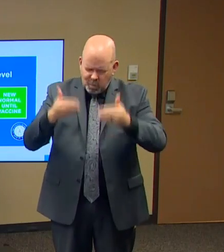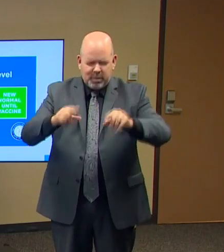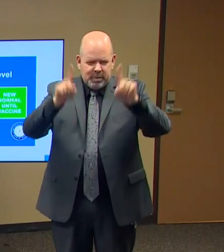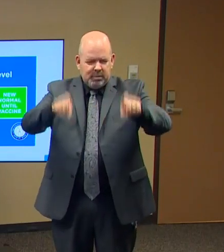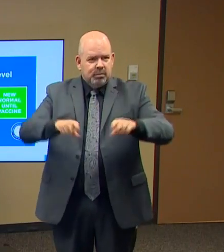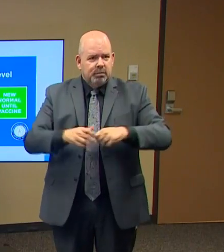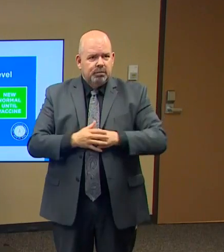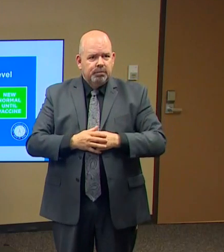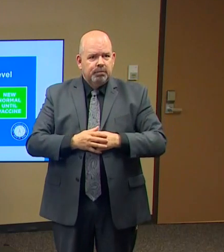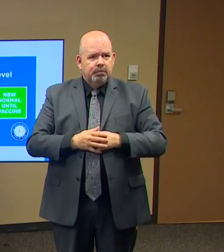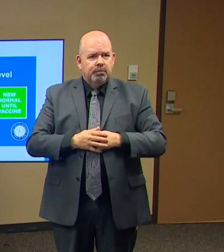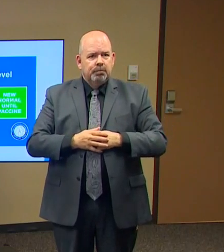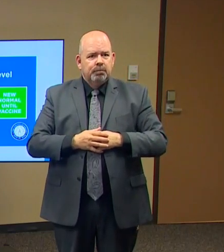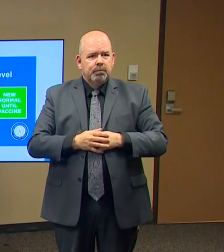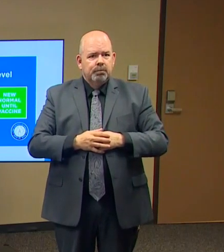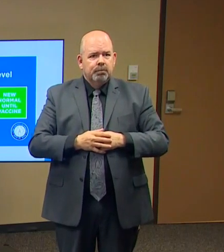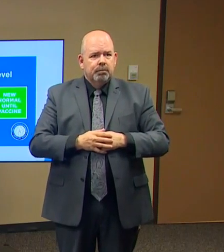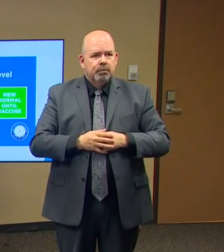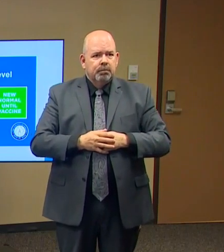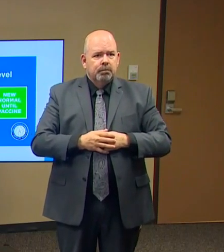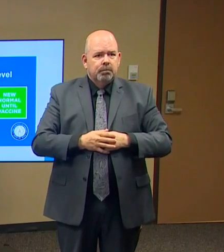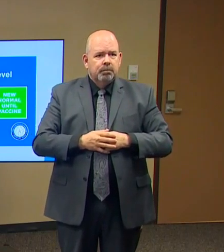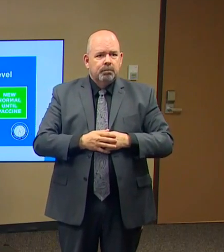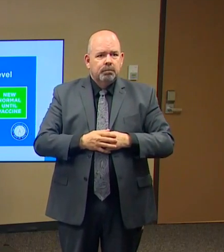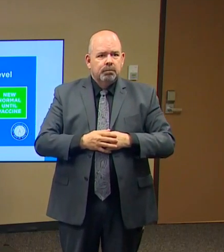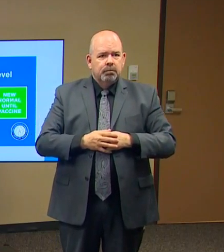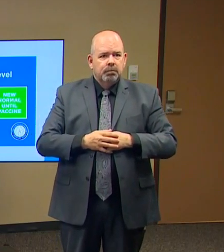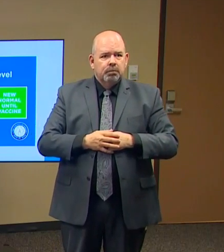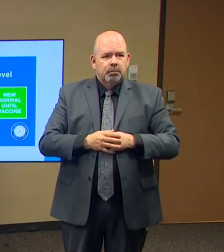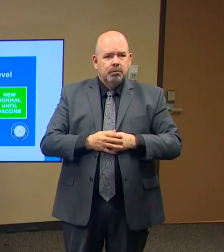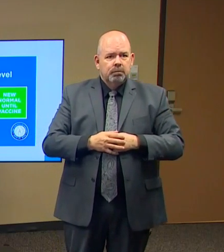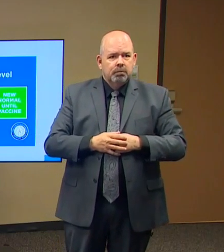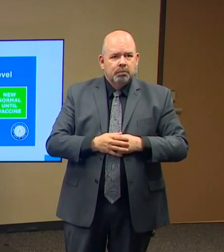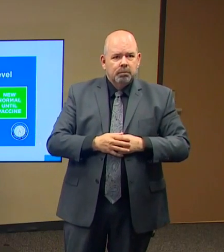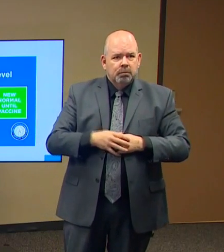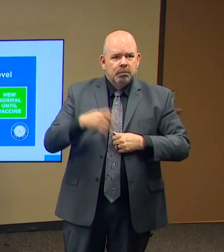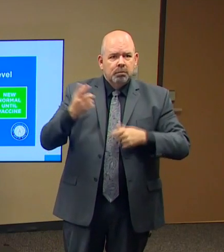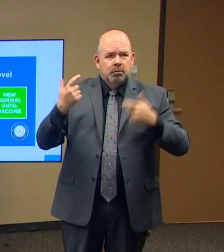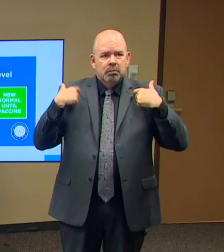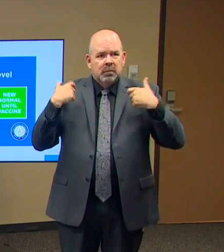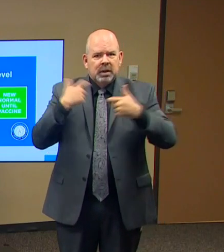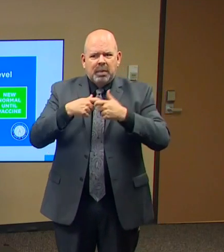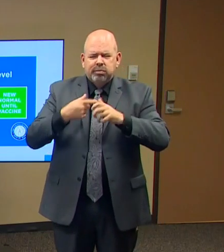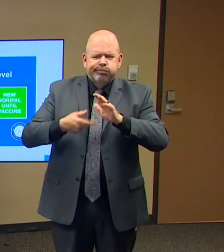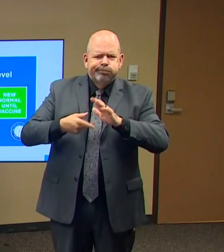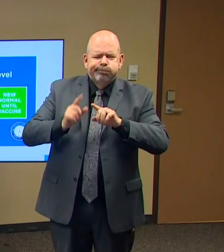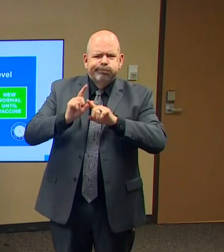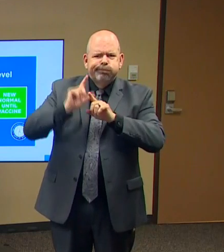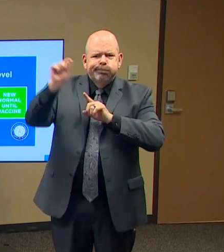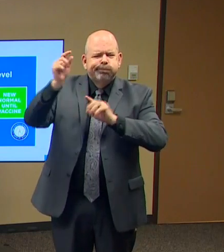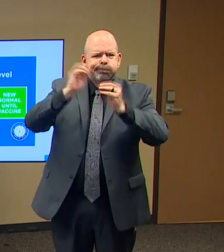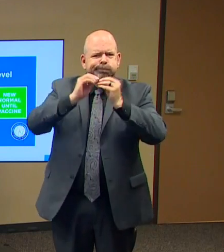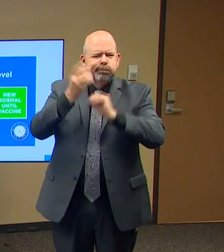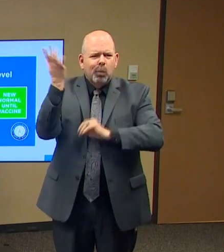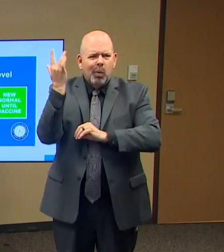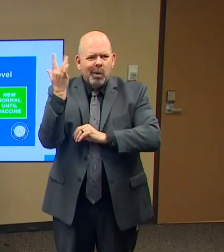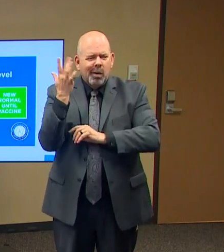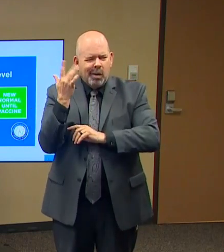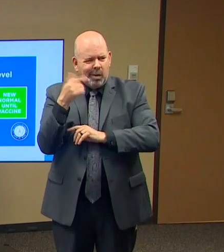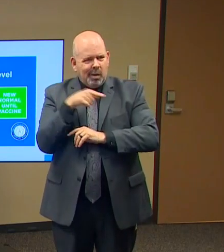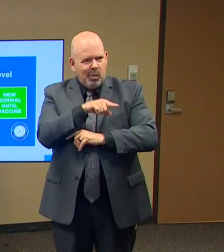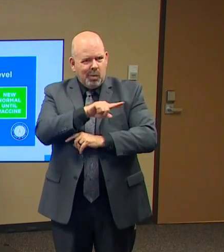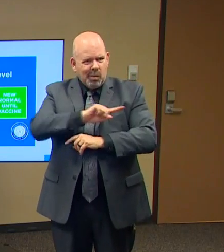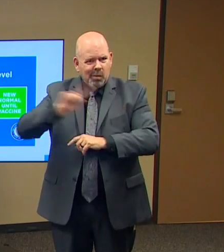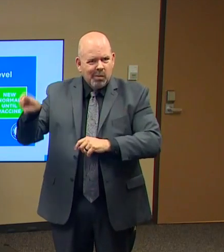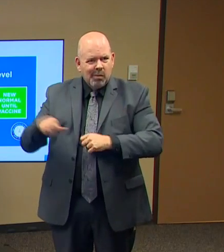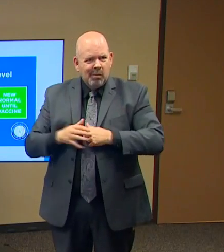the question about why are so many Hispanics getting sick with COVID. So for every 100,000